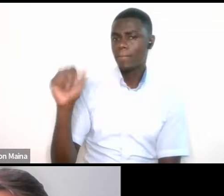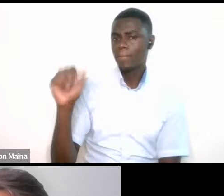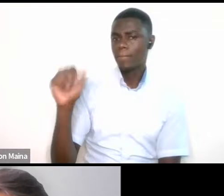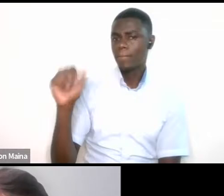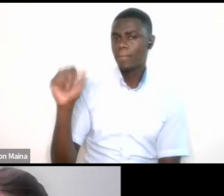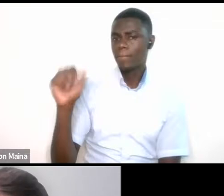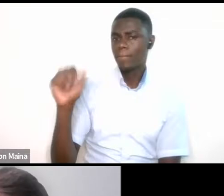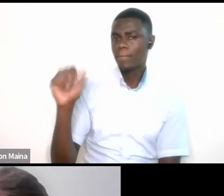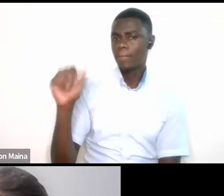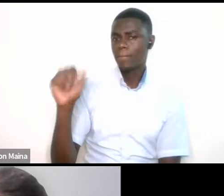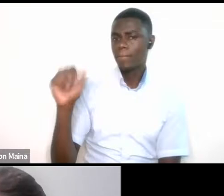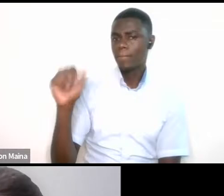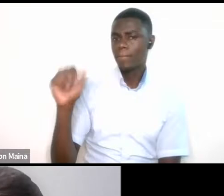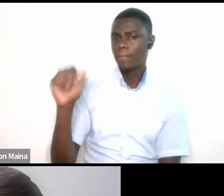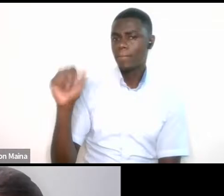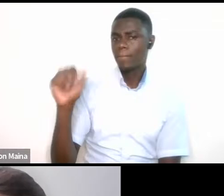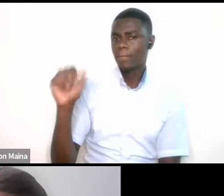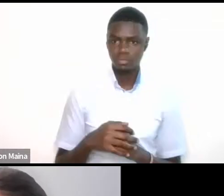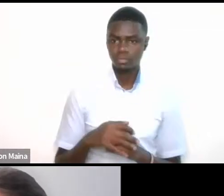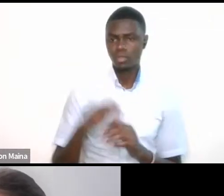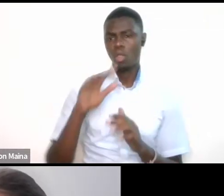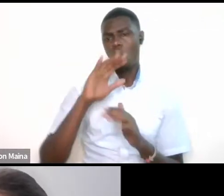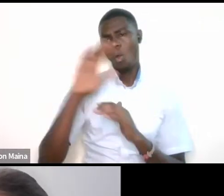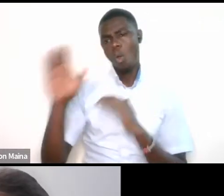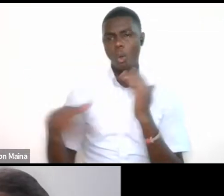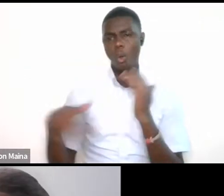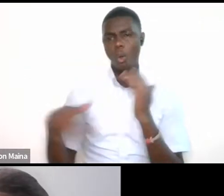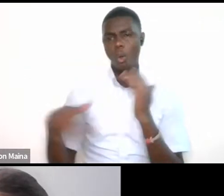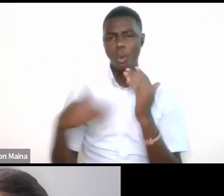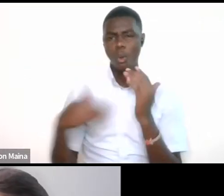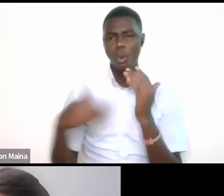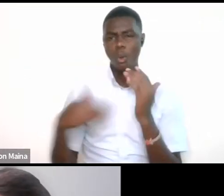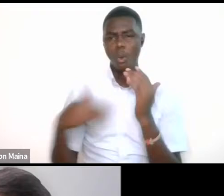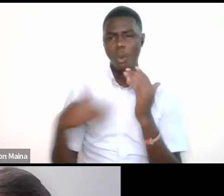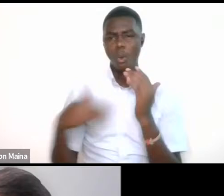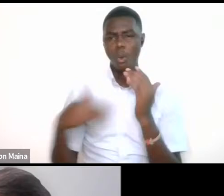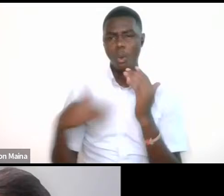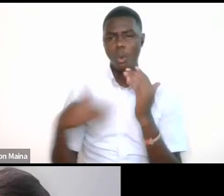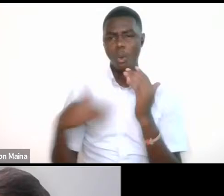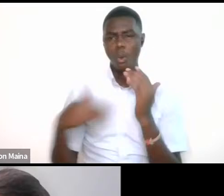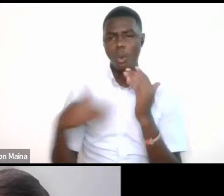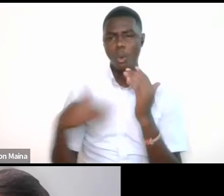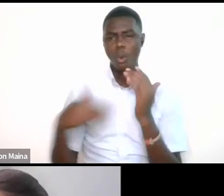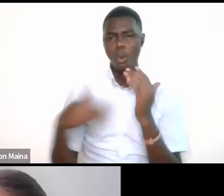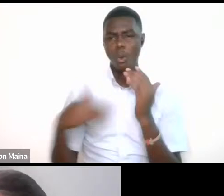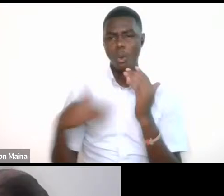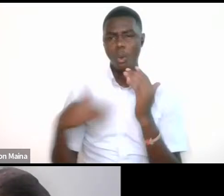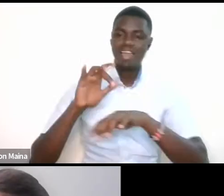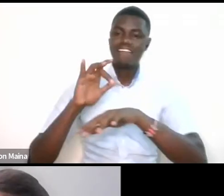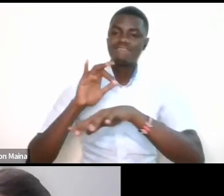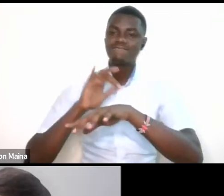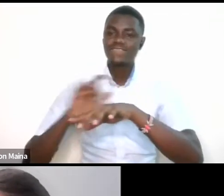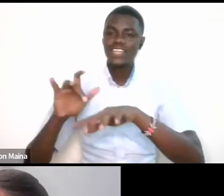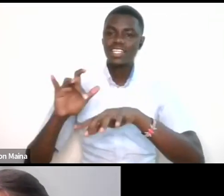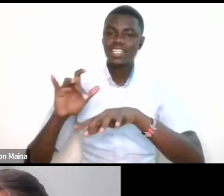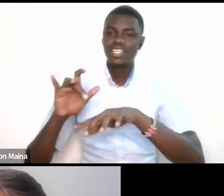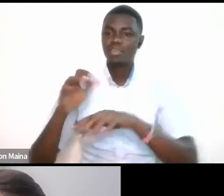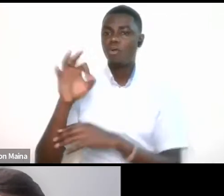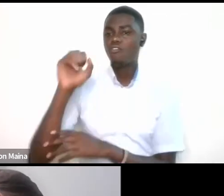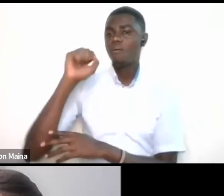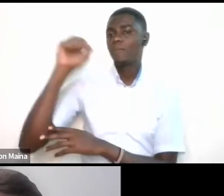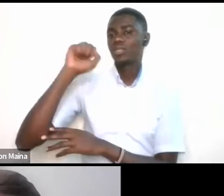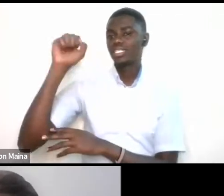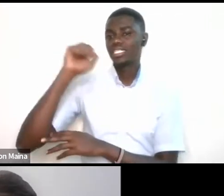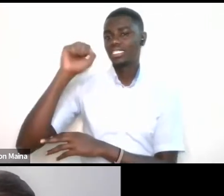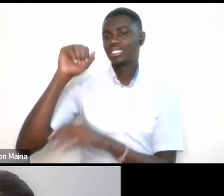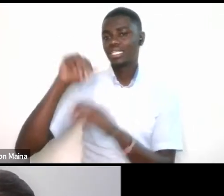systems are victims of the politicization of education. All these systems